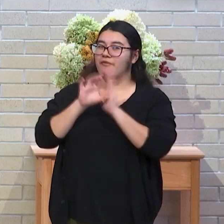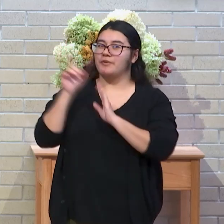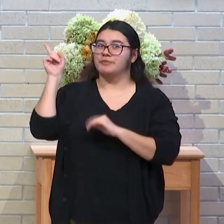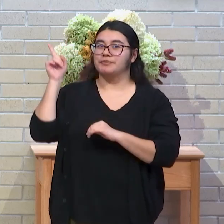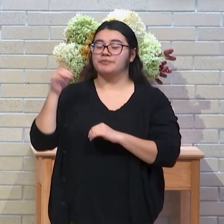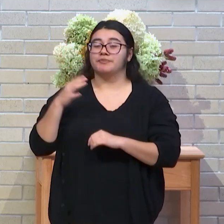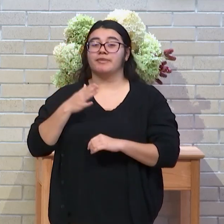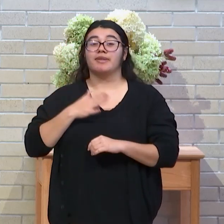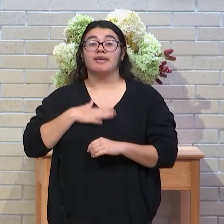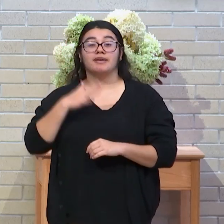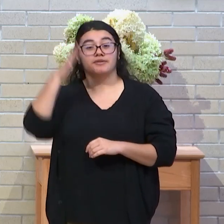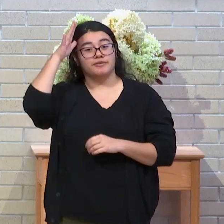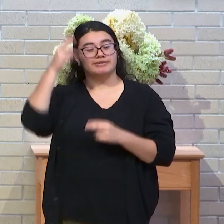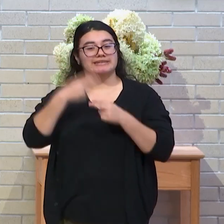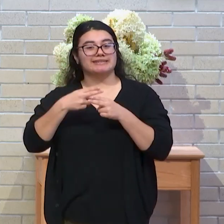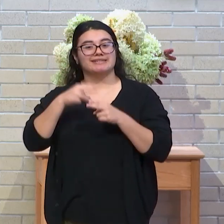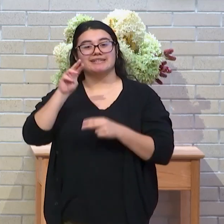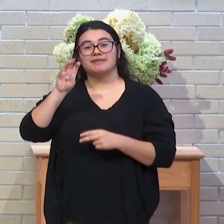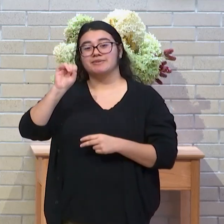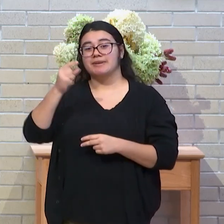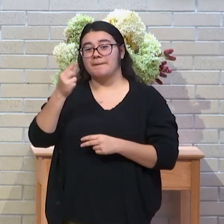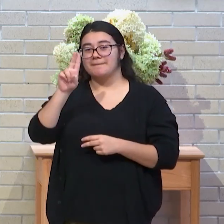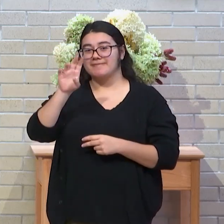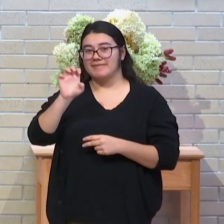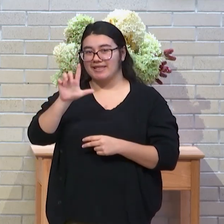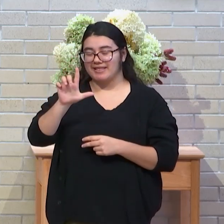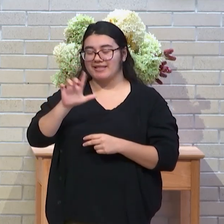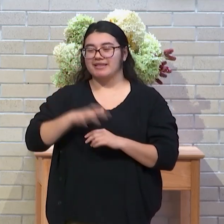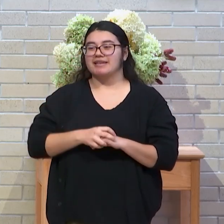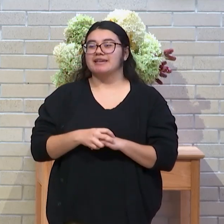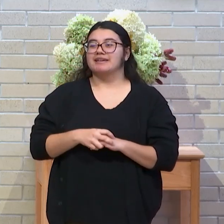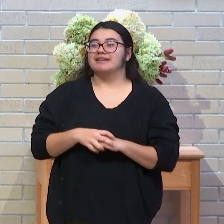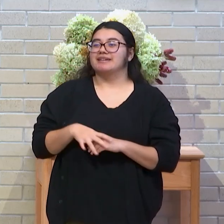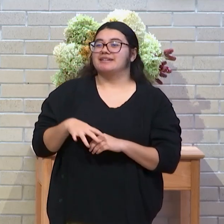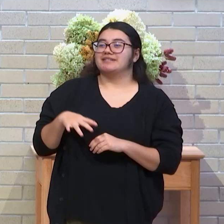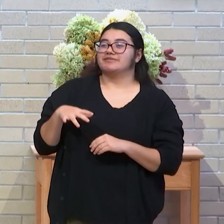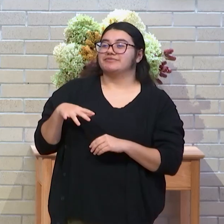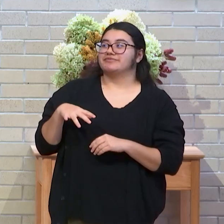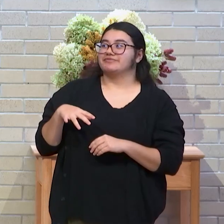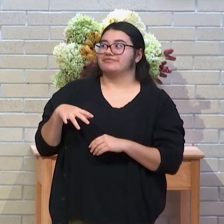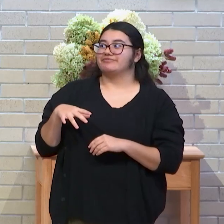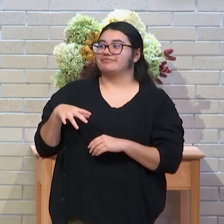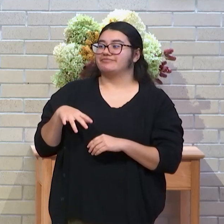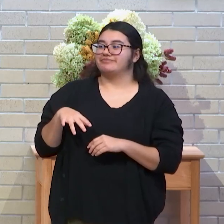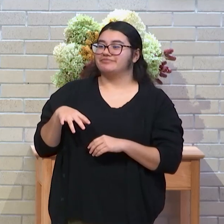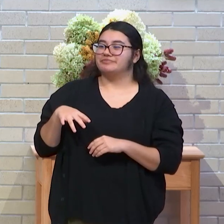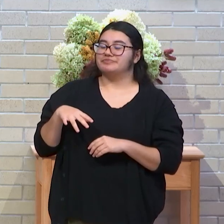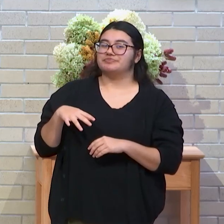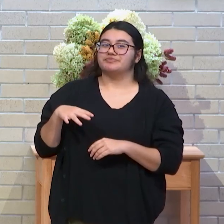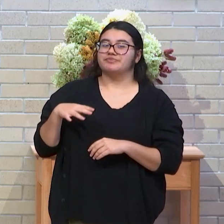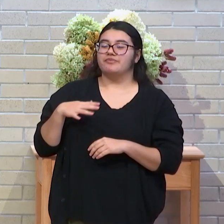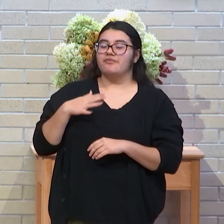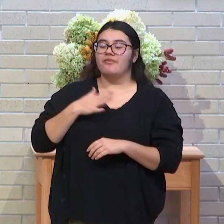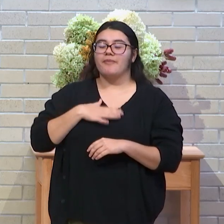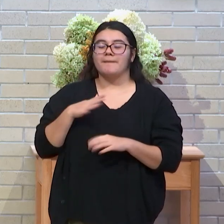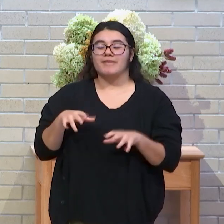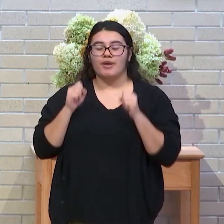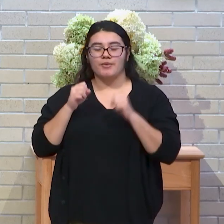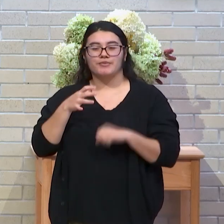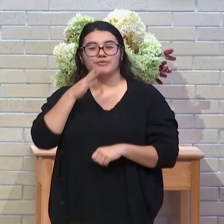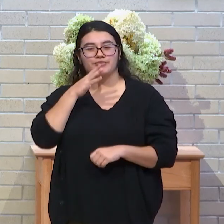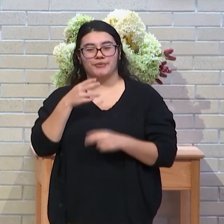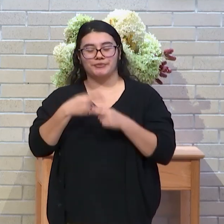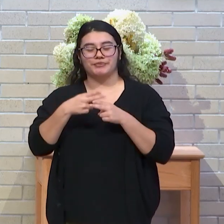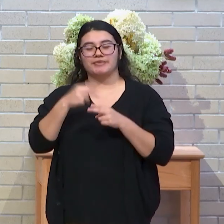I call him Papa Pan because I've never seen someone eat so much bread. And then my host mother, Guadalupe, and then my